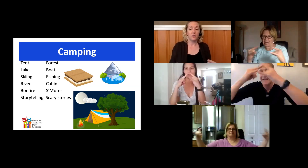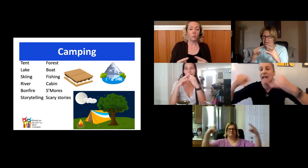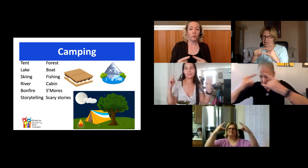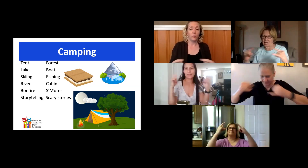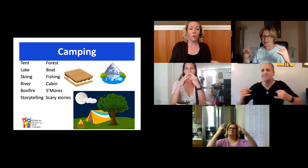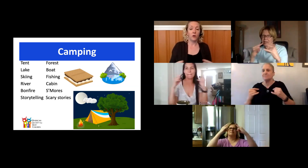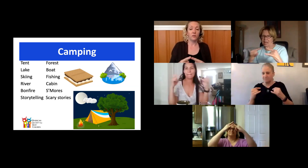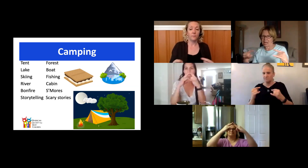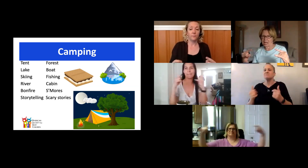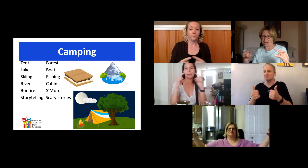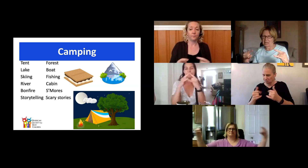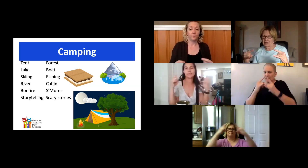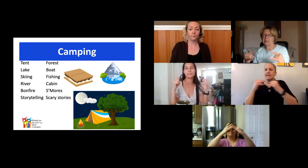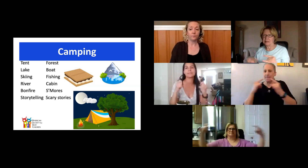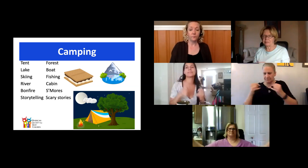Camping.